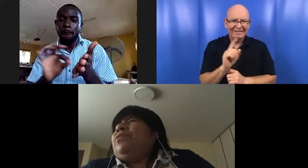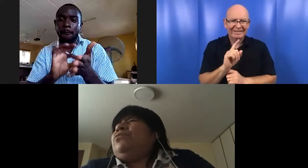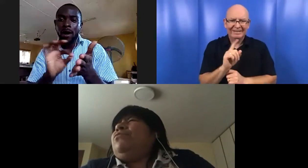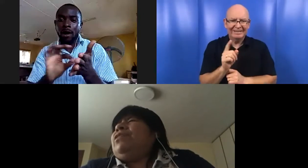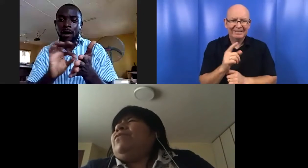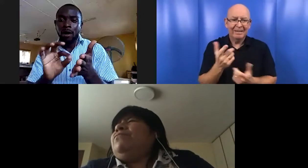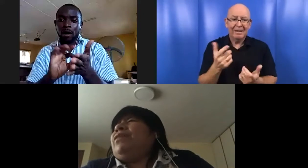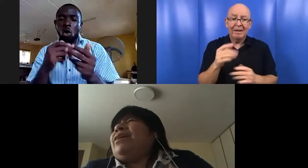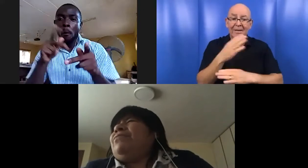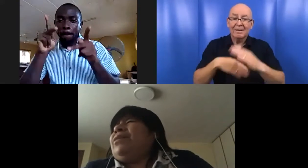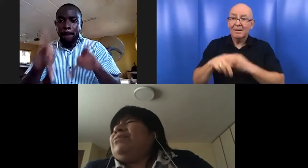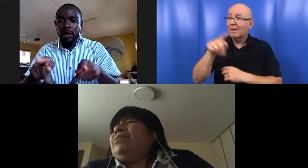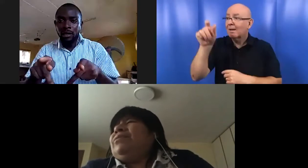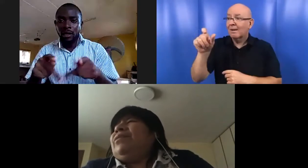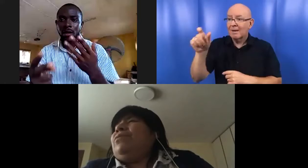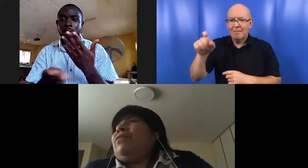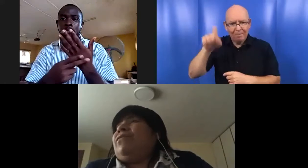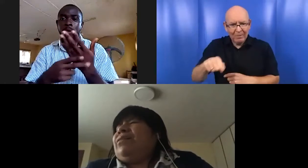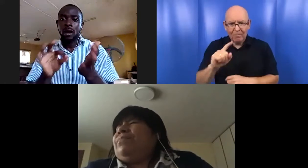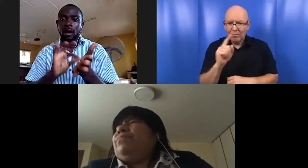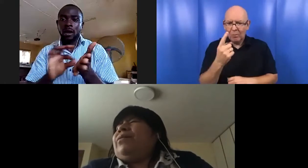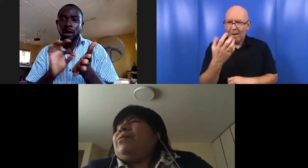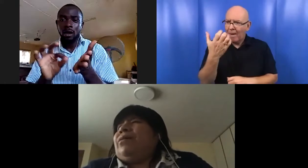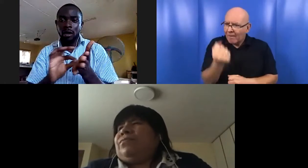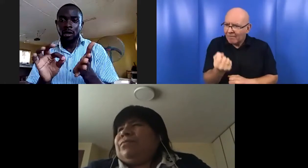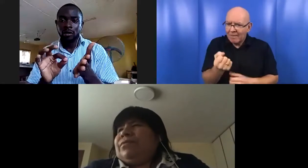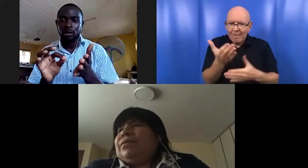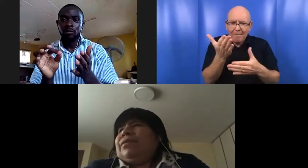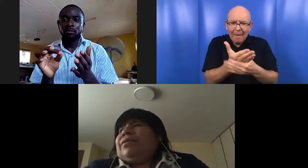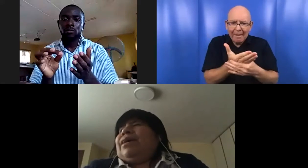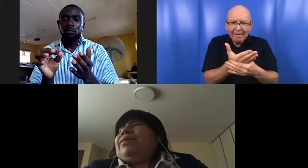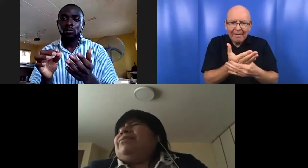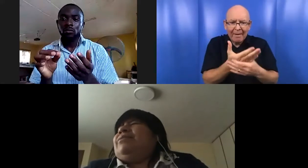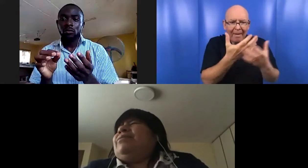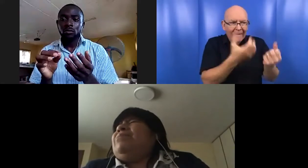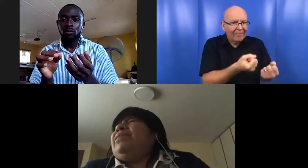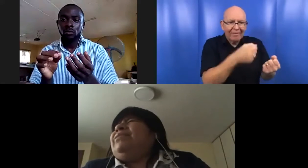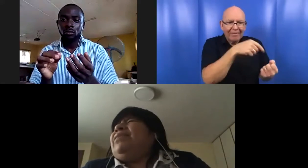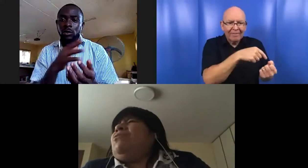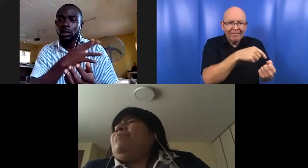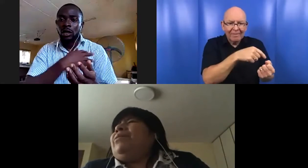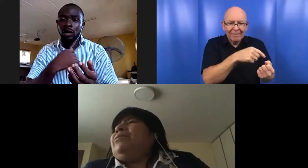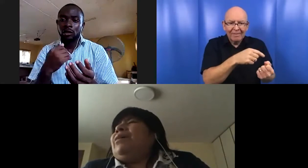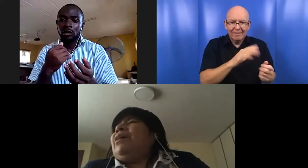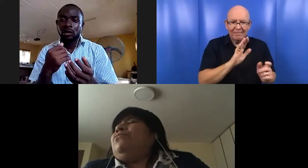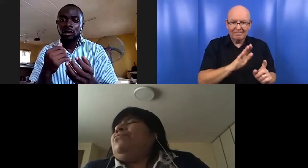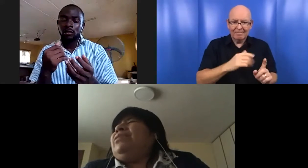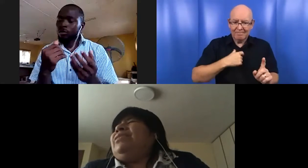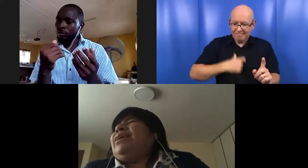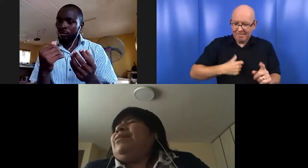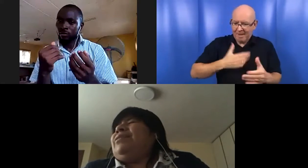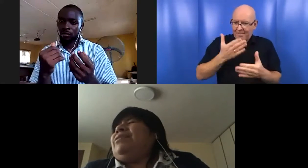especially persons who live in rural areas, they don't have a bank account. And it means that the governments have